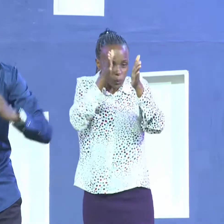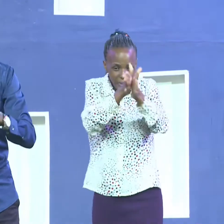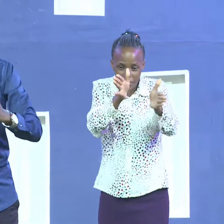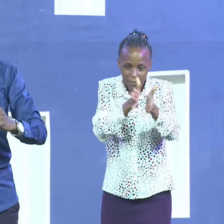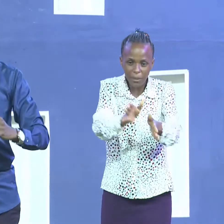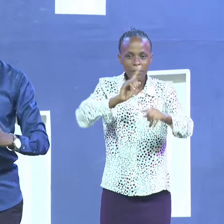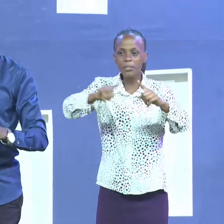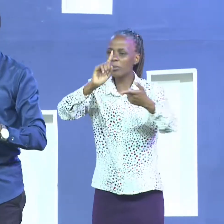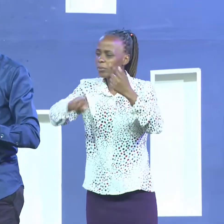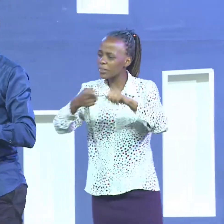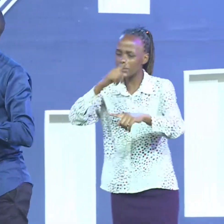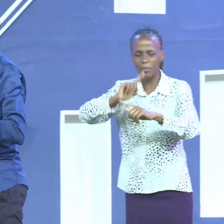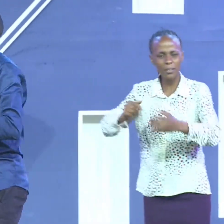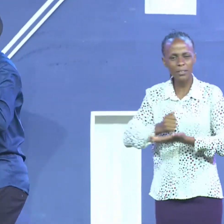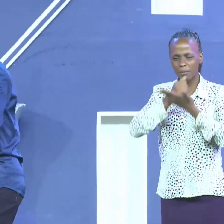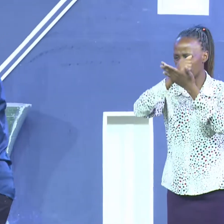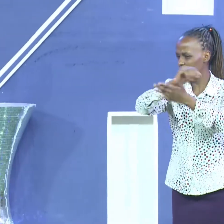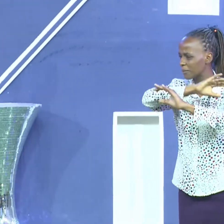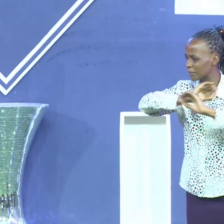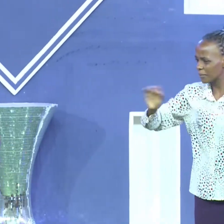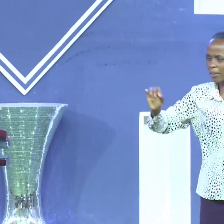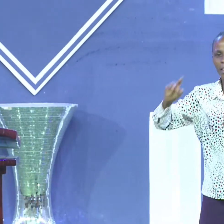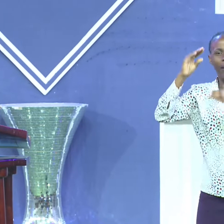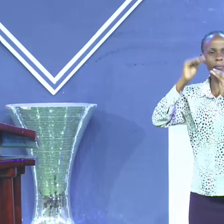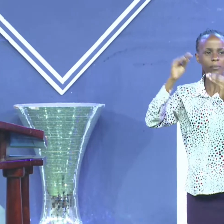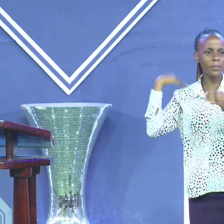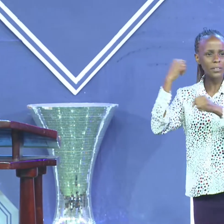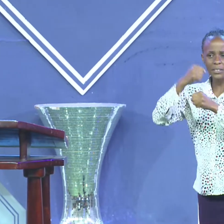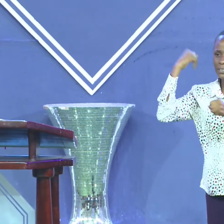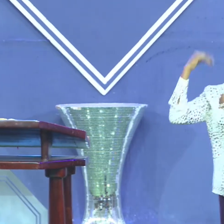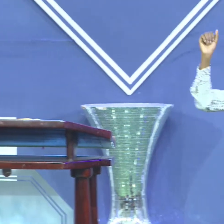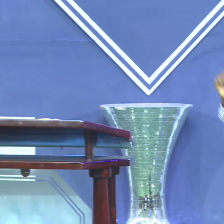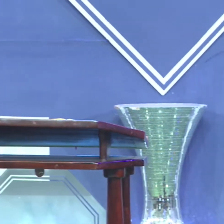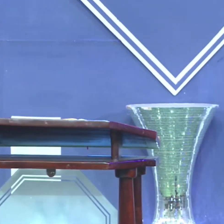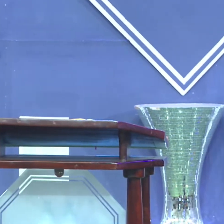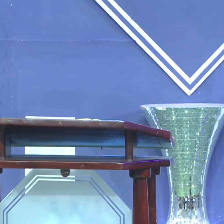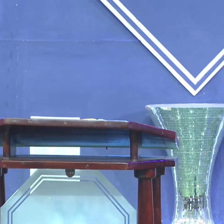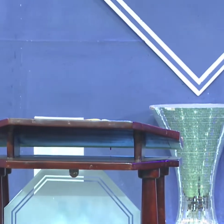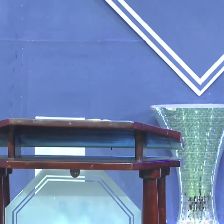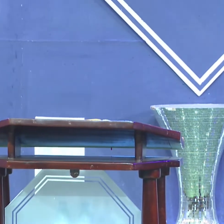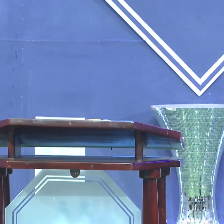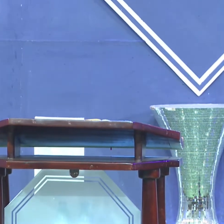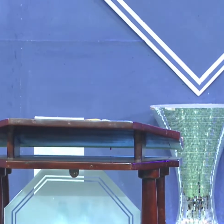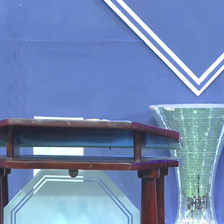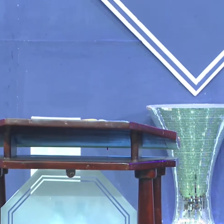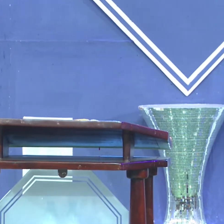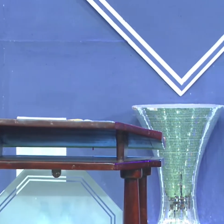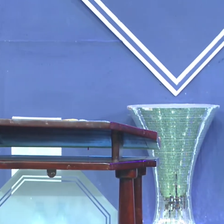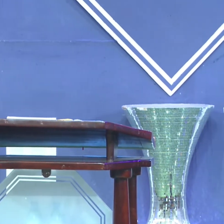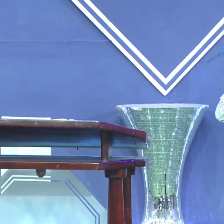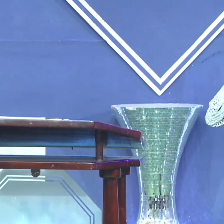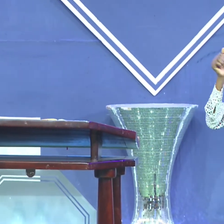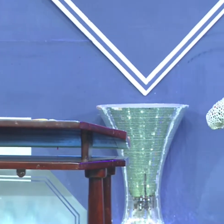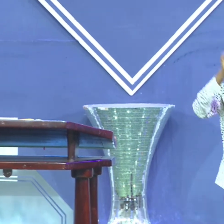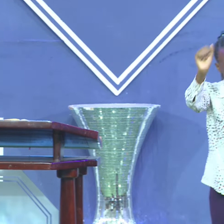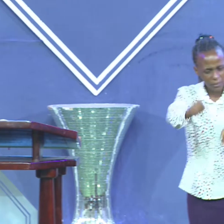inexplainable. You've explained to your friends, but they cannot help you. Your brothers and sisters cannot help you. The people